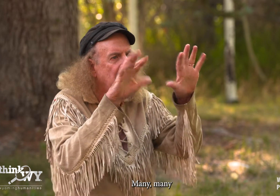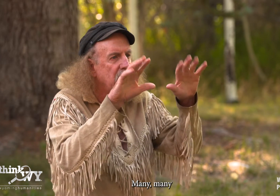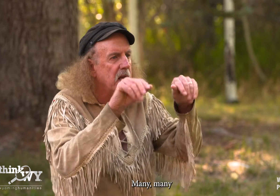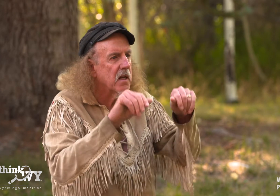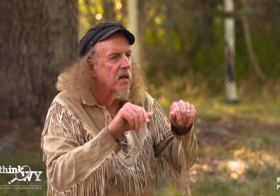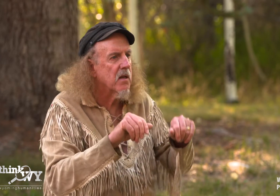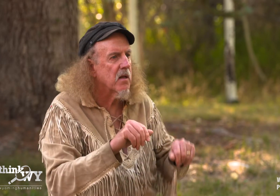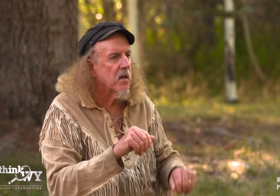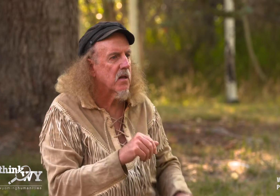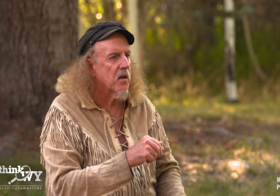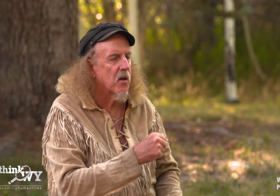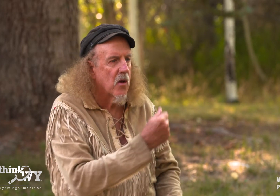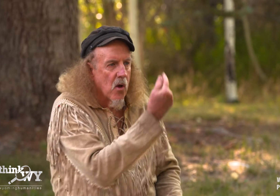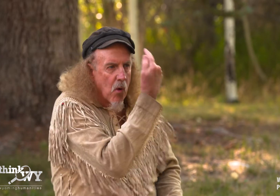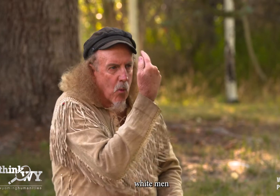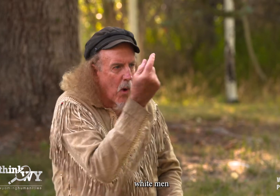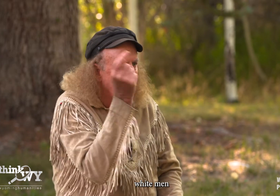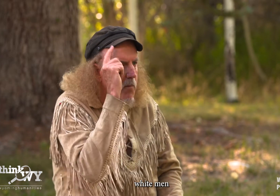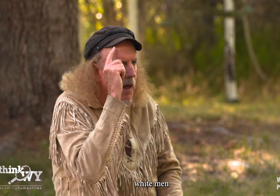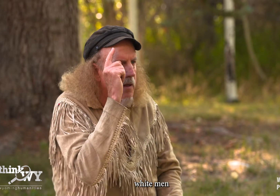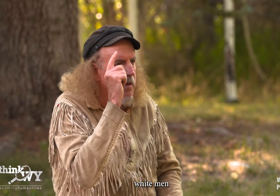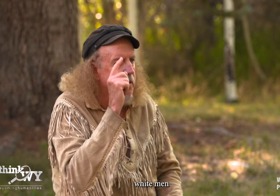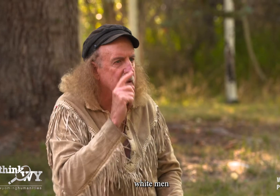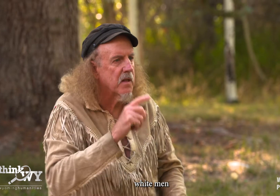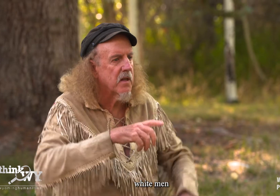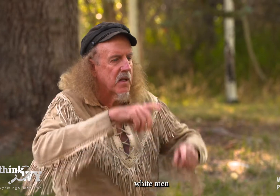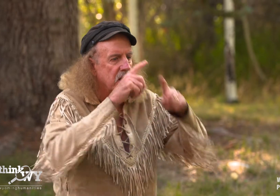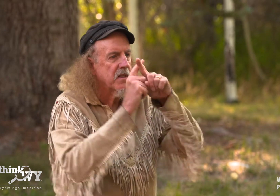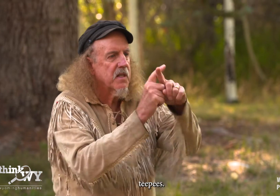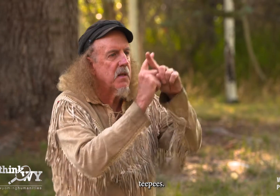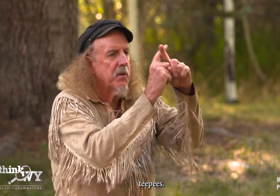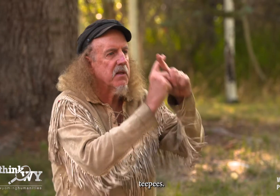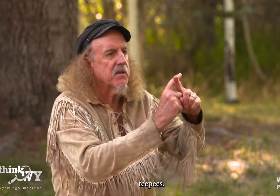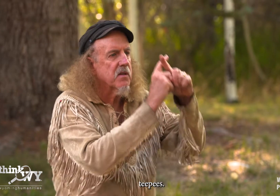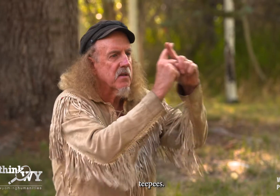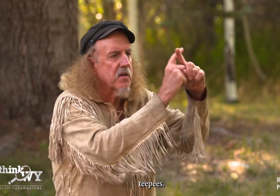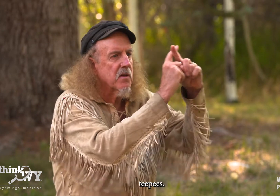many white men, teepees.